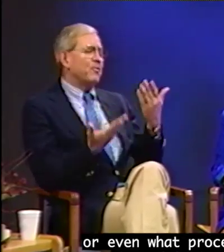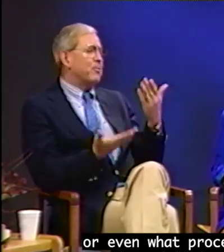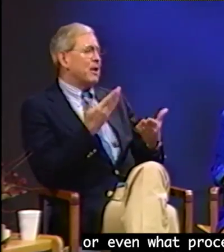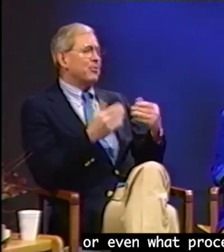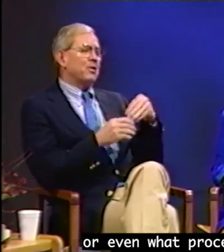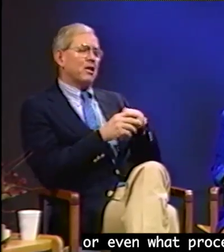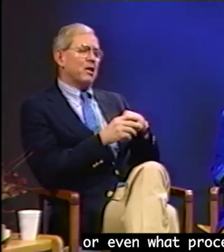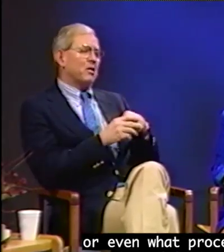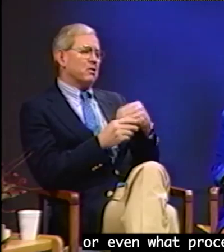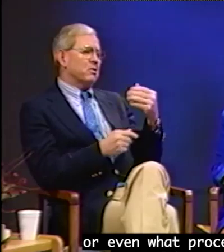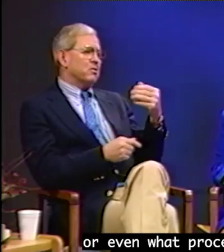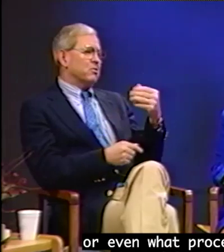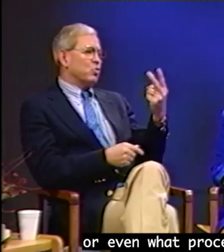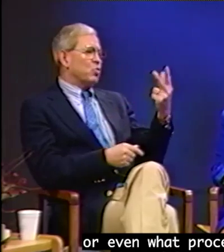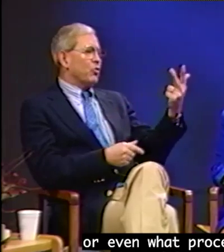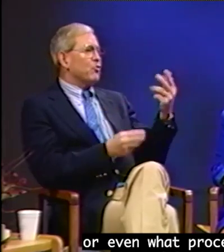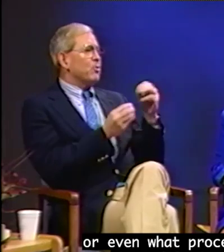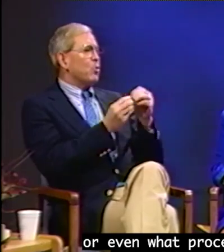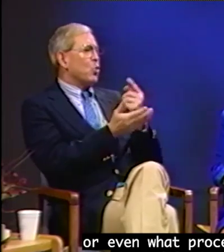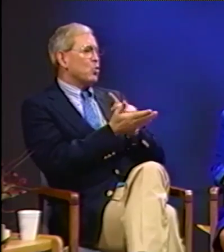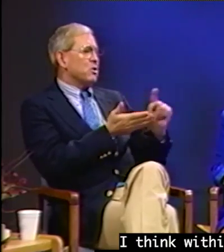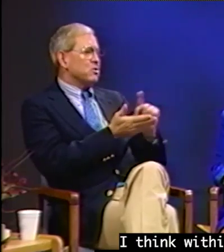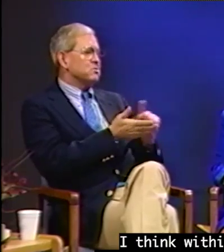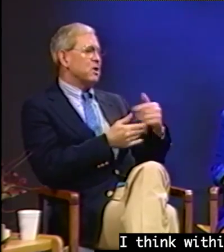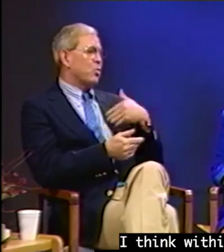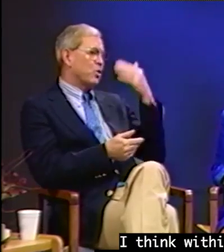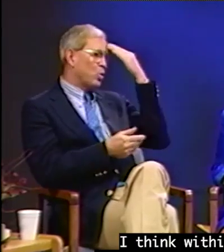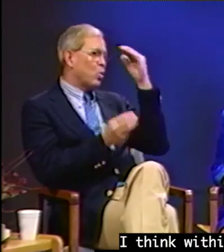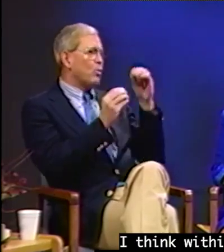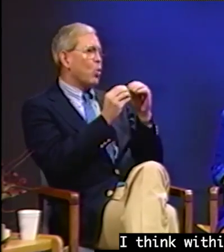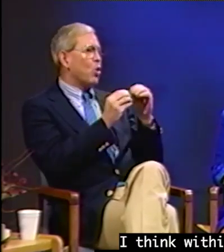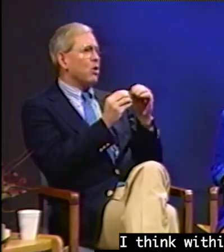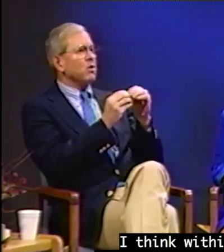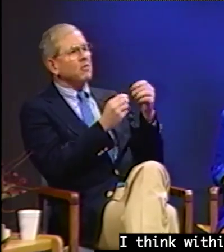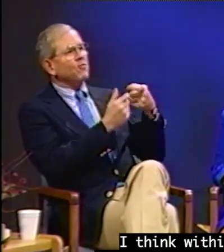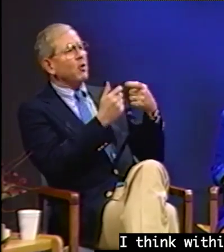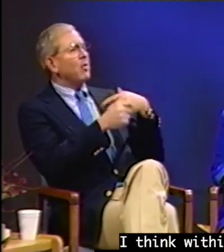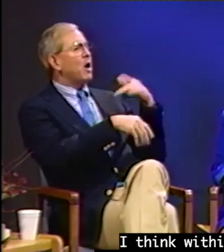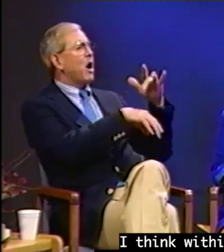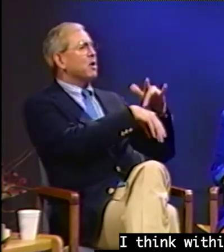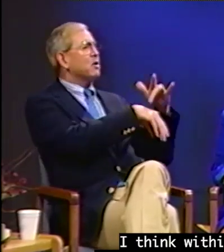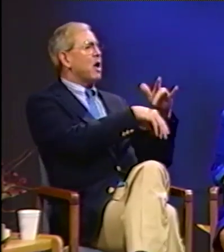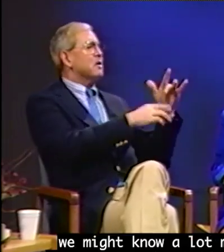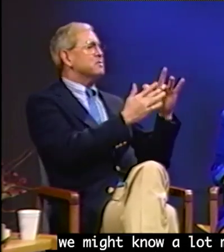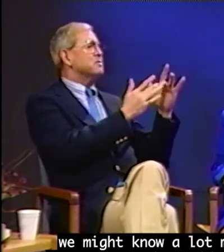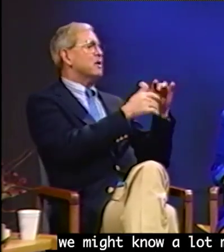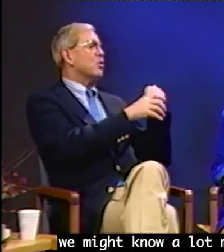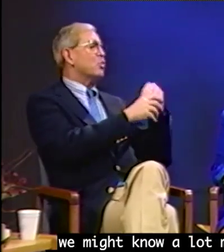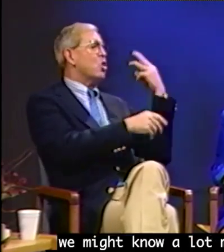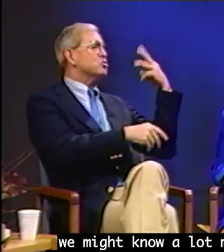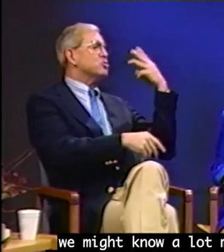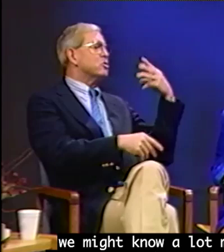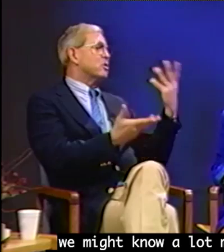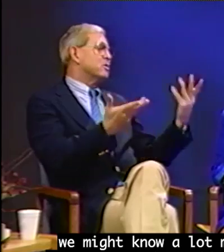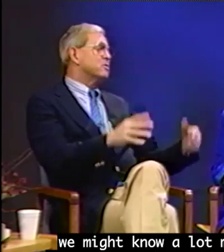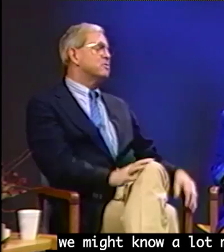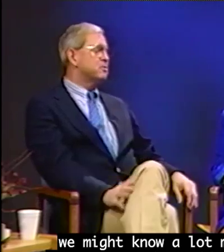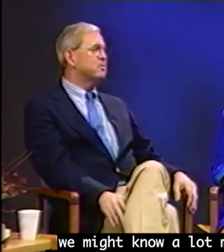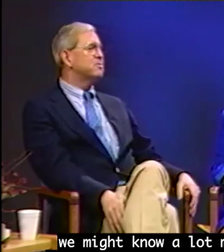or even what procedures they might have. I think within 2 or 3 more weeks, we might know a lot more from our contacts